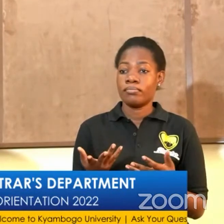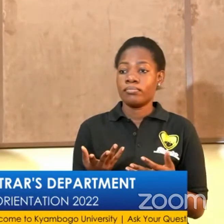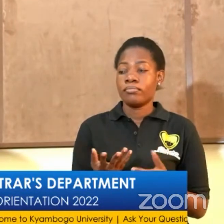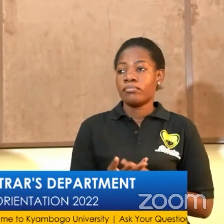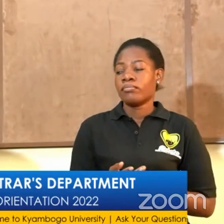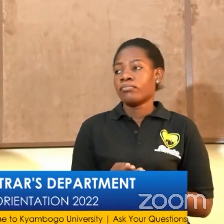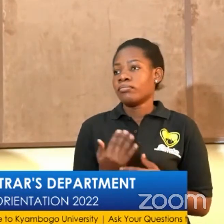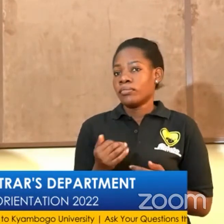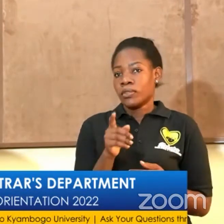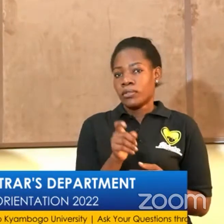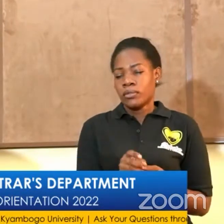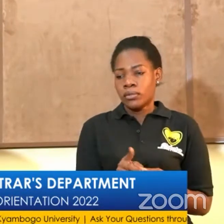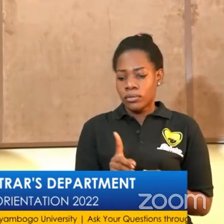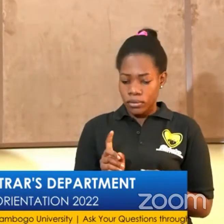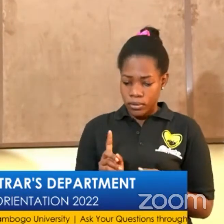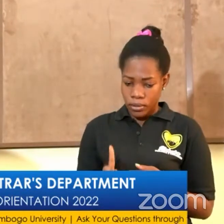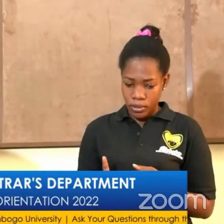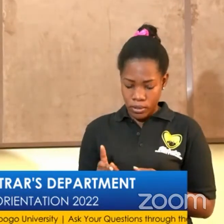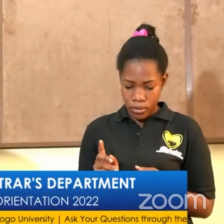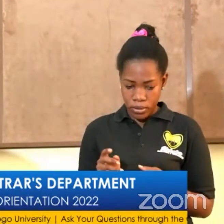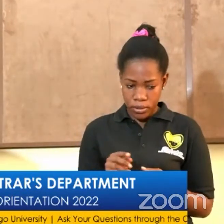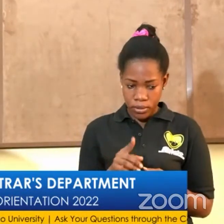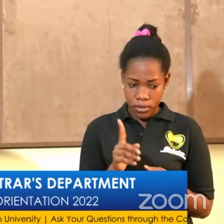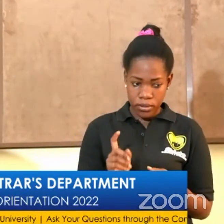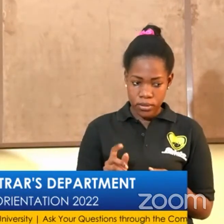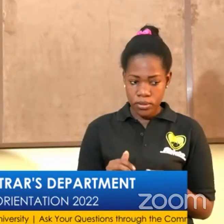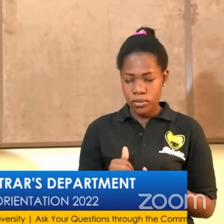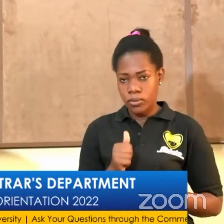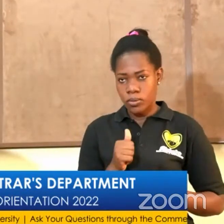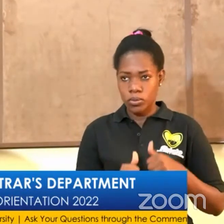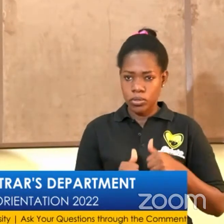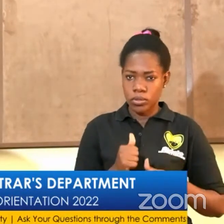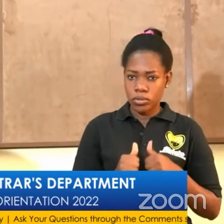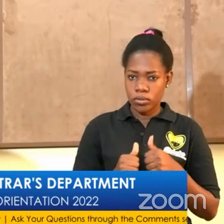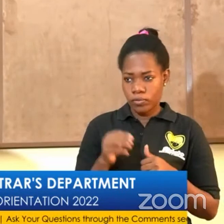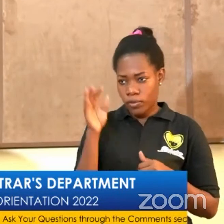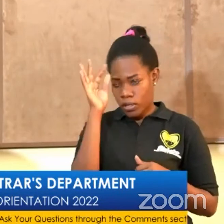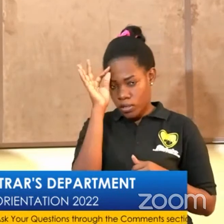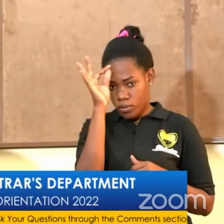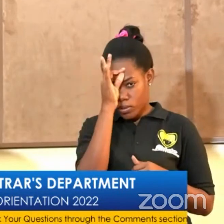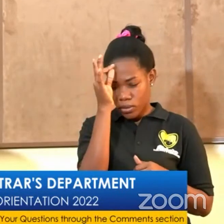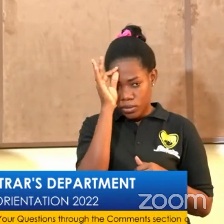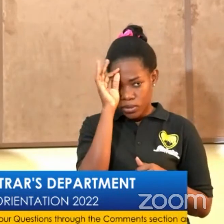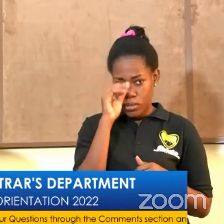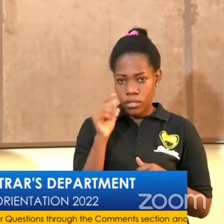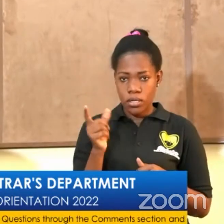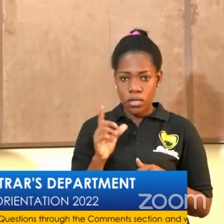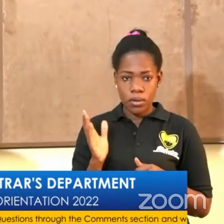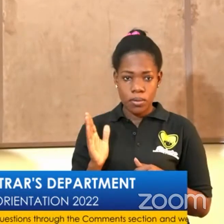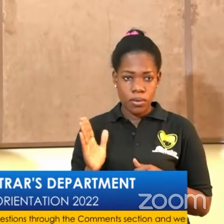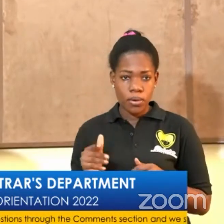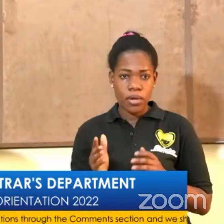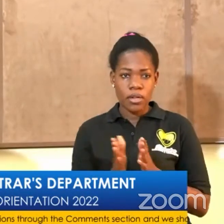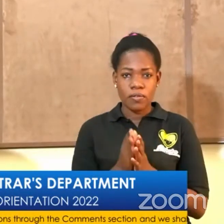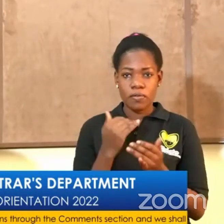Somebody is asking to which faculty has library and information science been changed